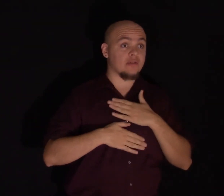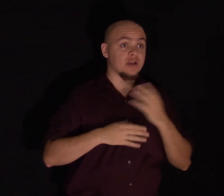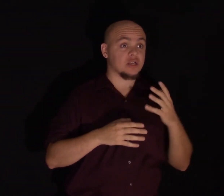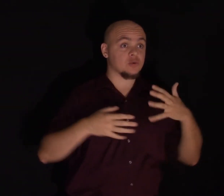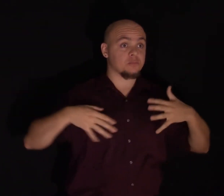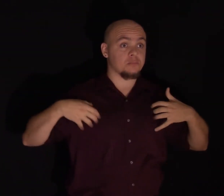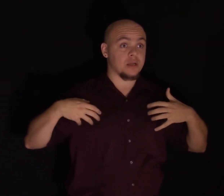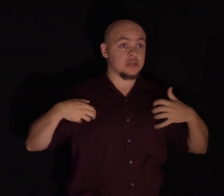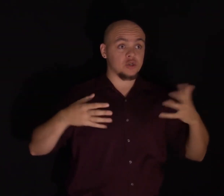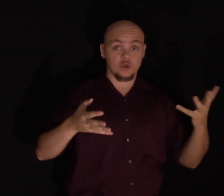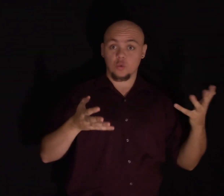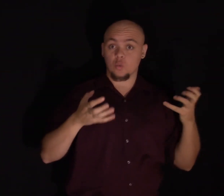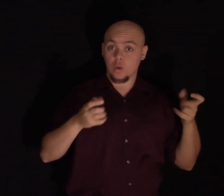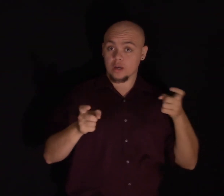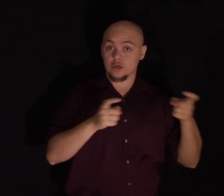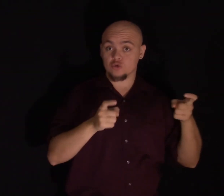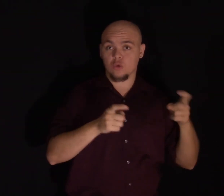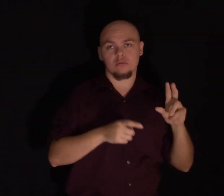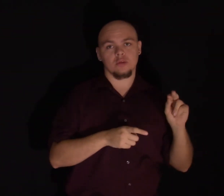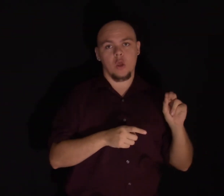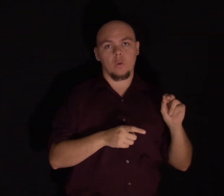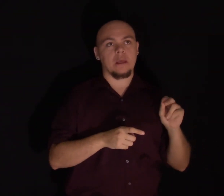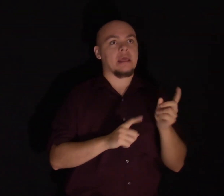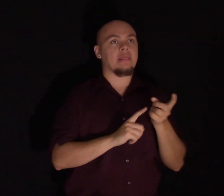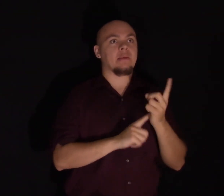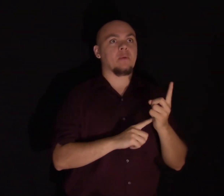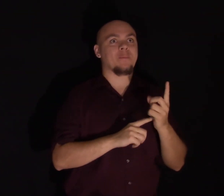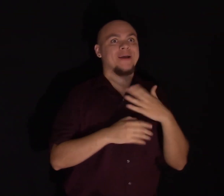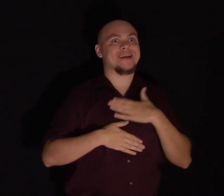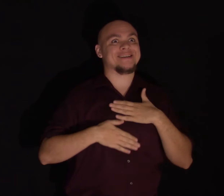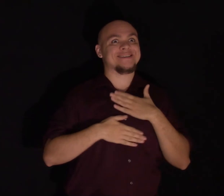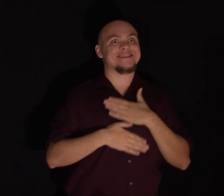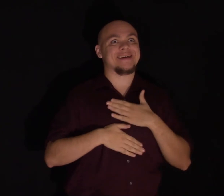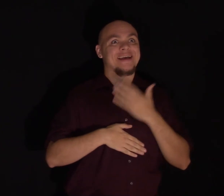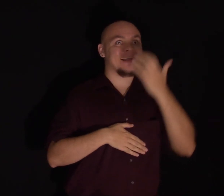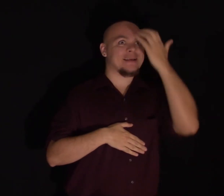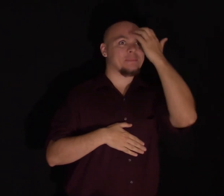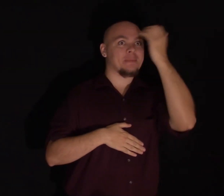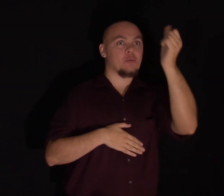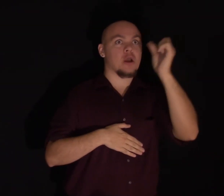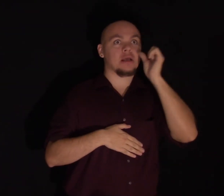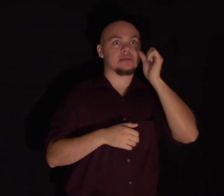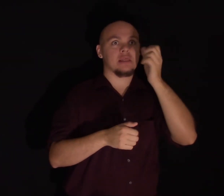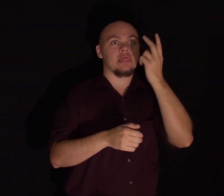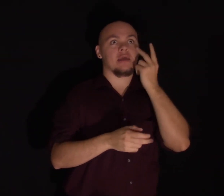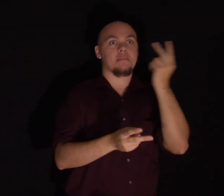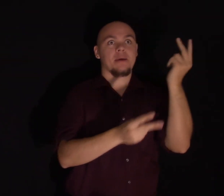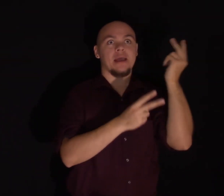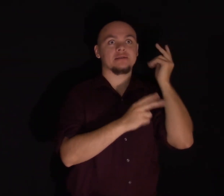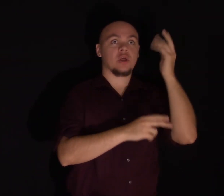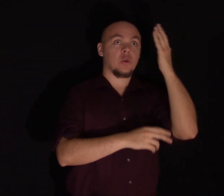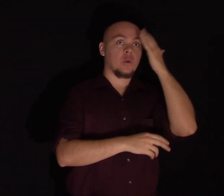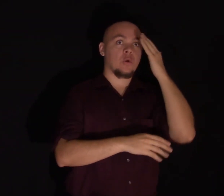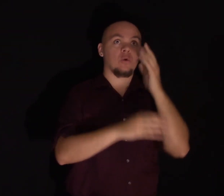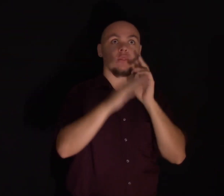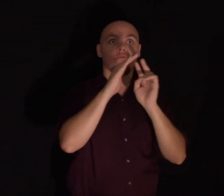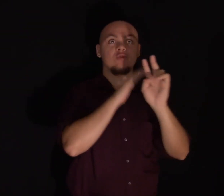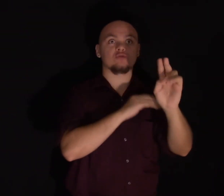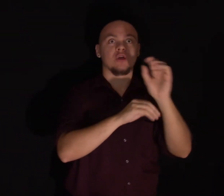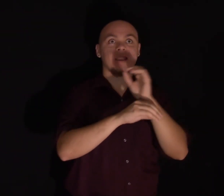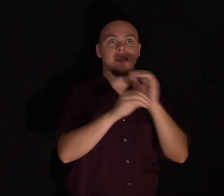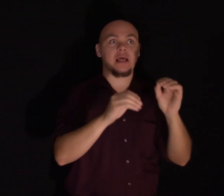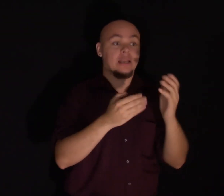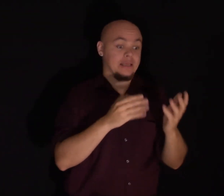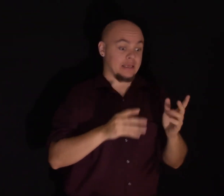you want behind the wheel he lives entirely in the present moment he has no memory of the past no knowledge of the future he only cares about two things